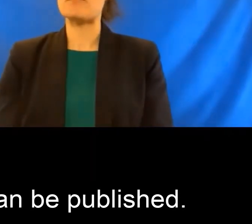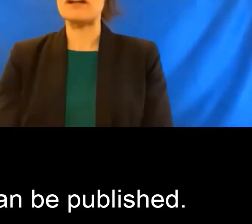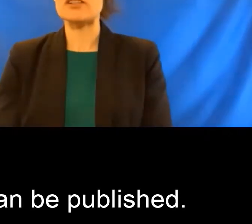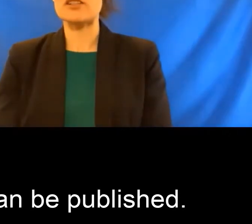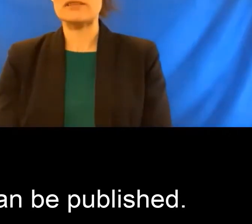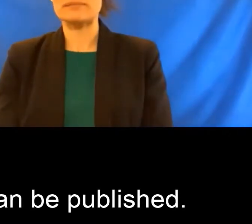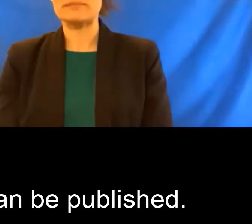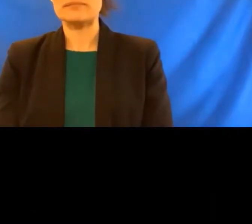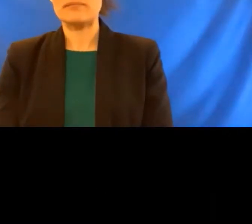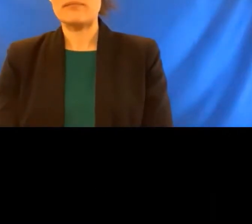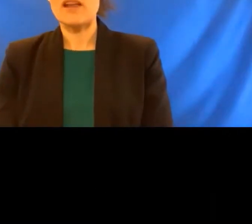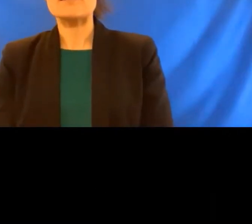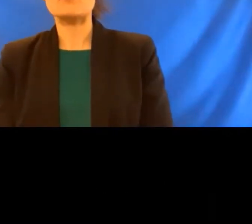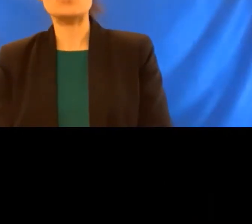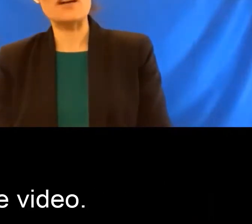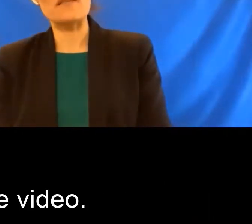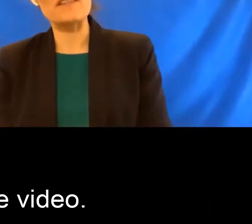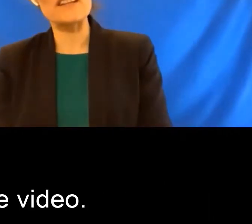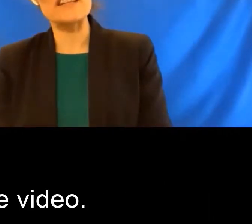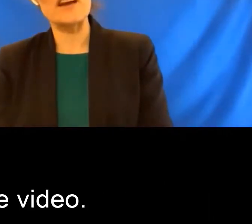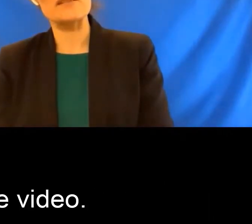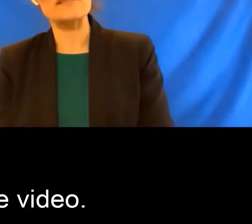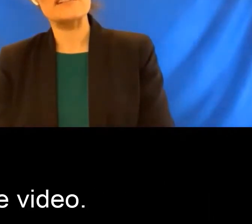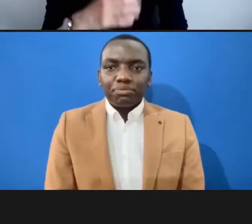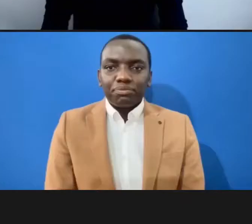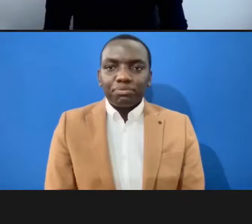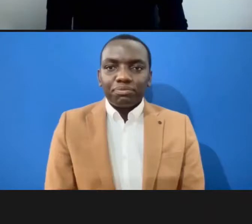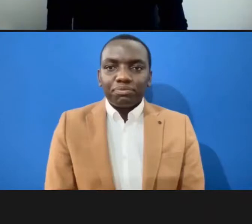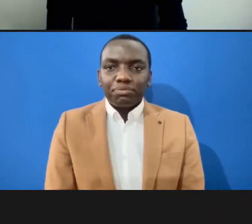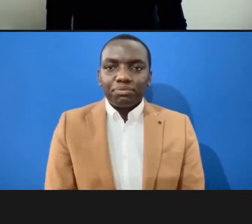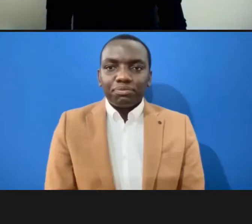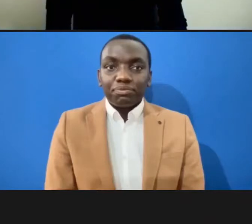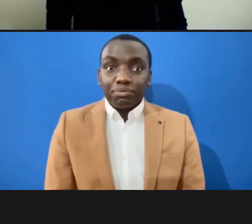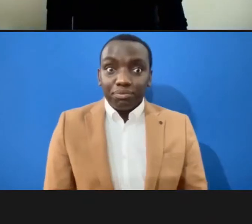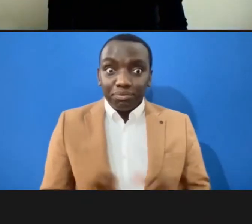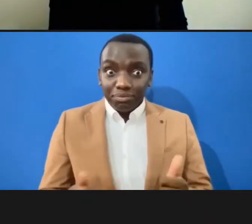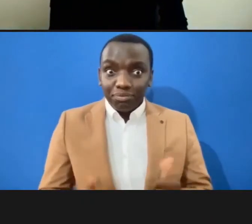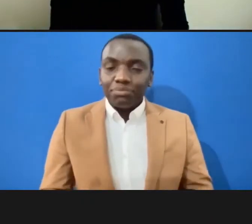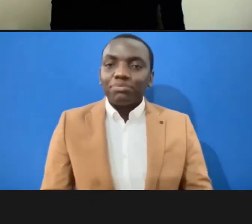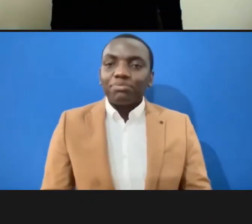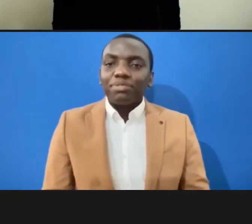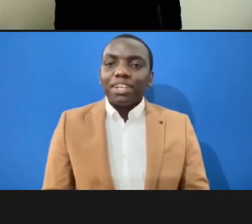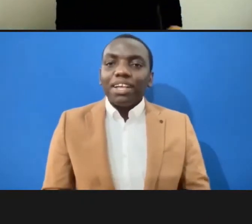be published. So watch out for the videos.